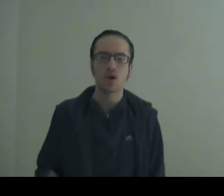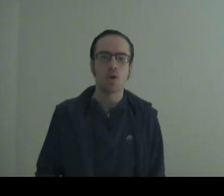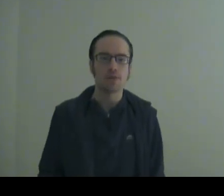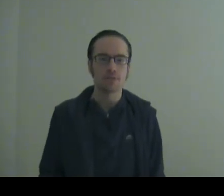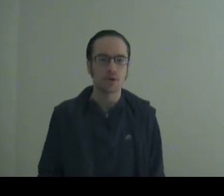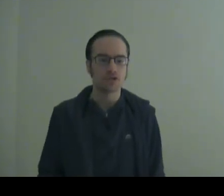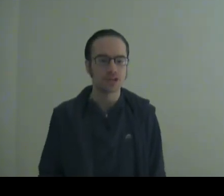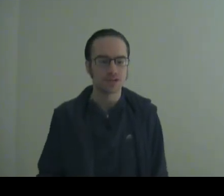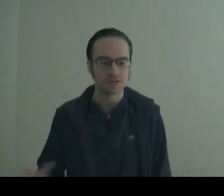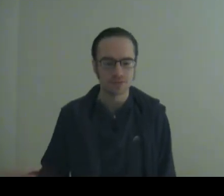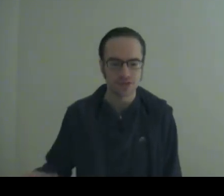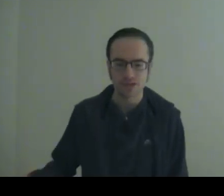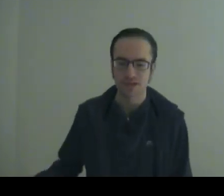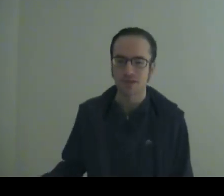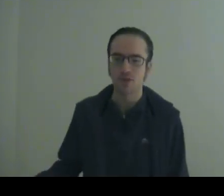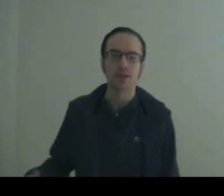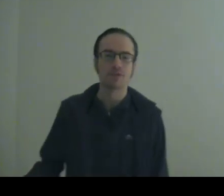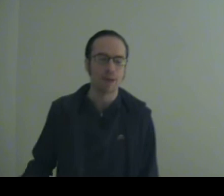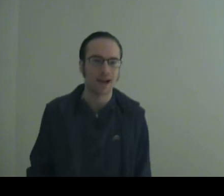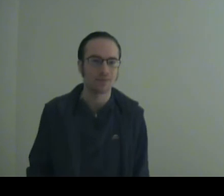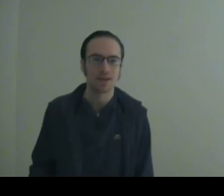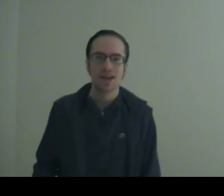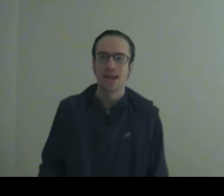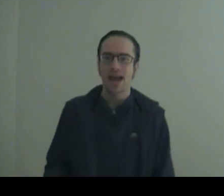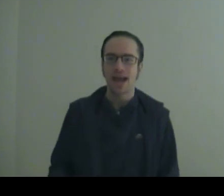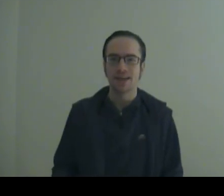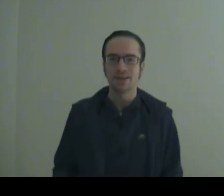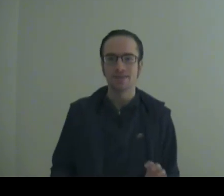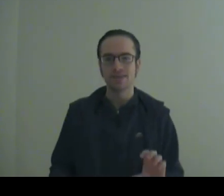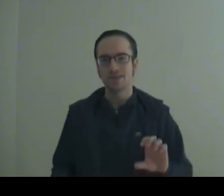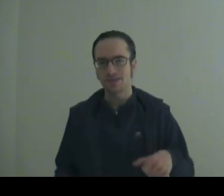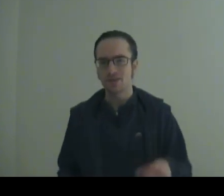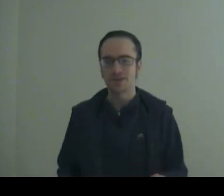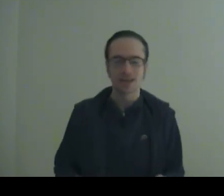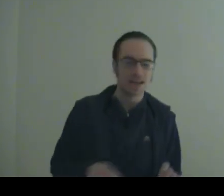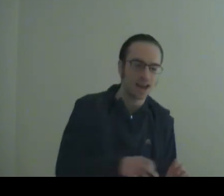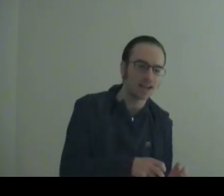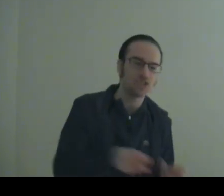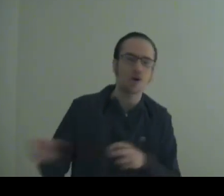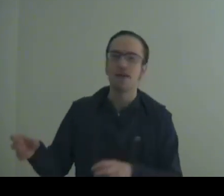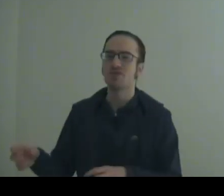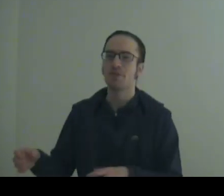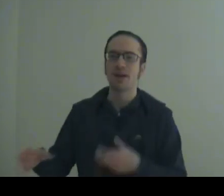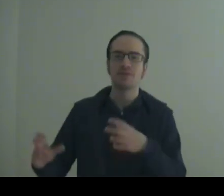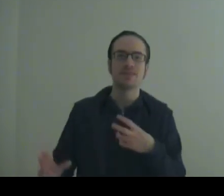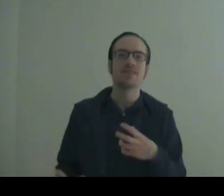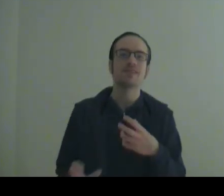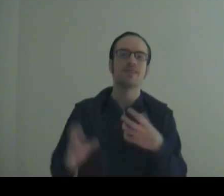call from Hershey, where she's, you know, calling for backup, and he turns and he drives up, and we see this, you